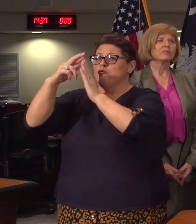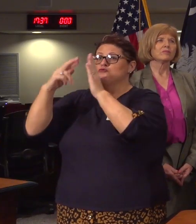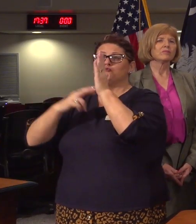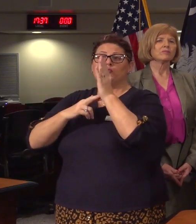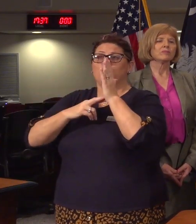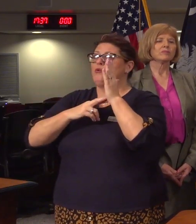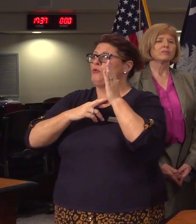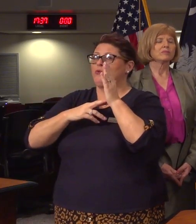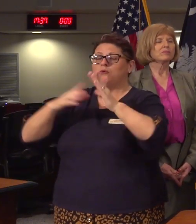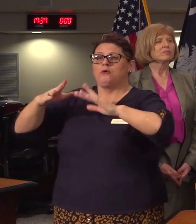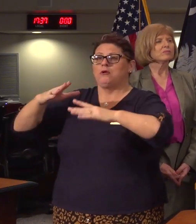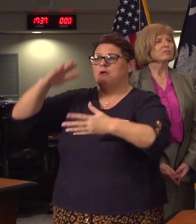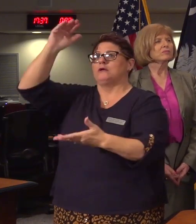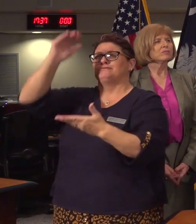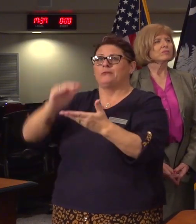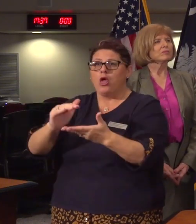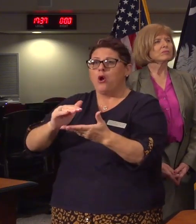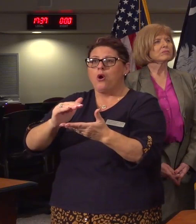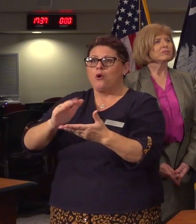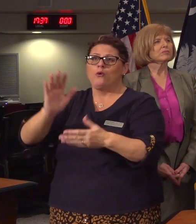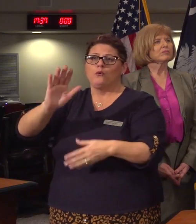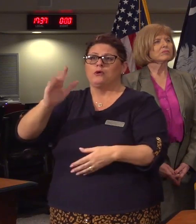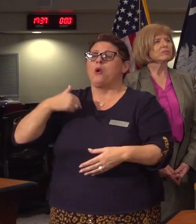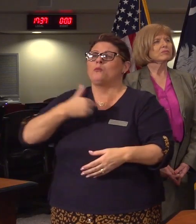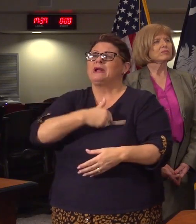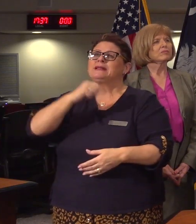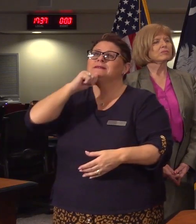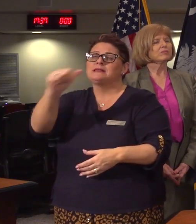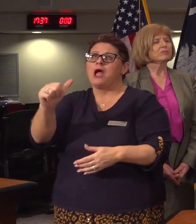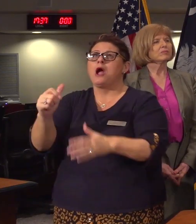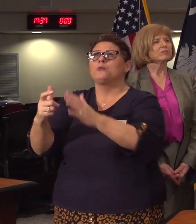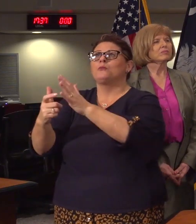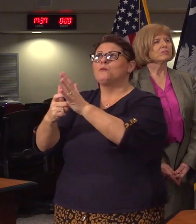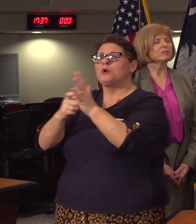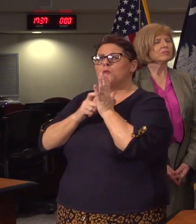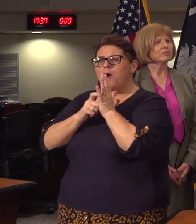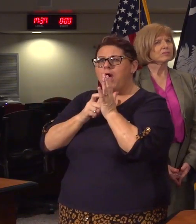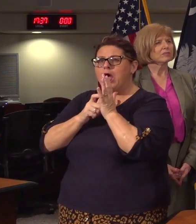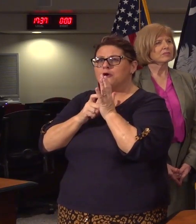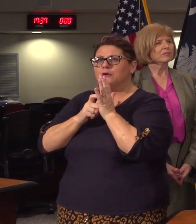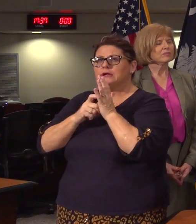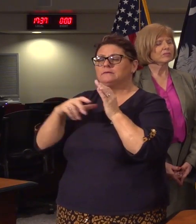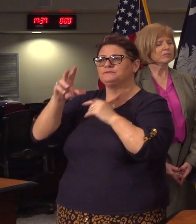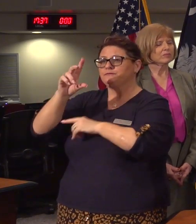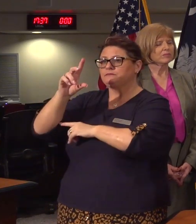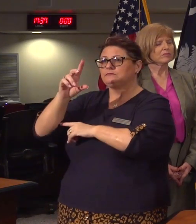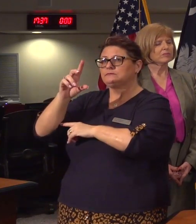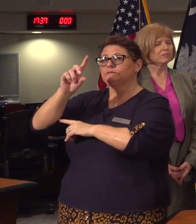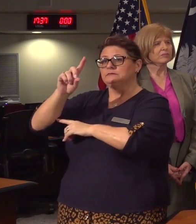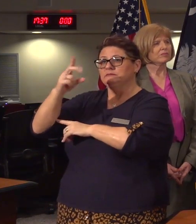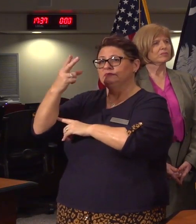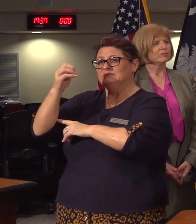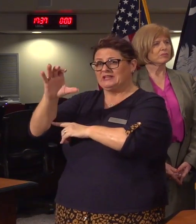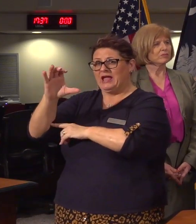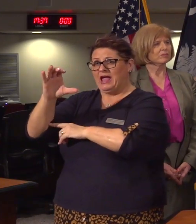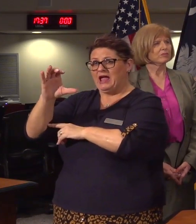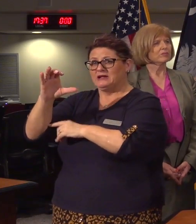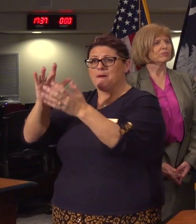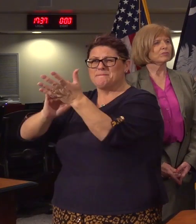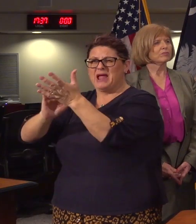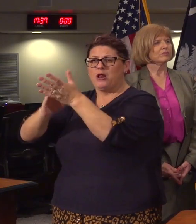no longer requiring for a DHEC DHEC medical